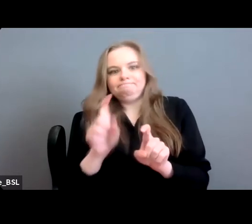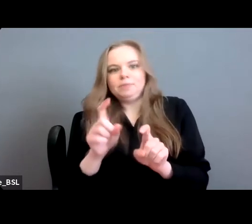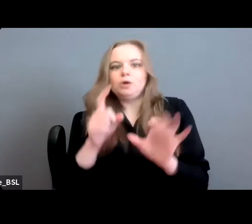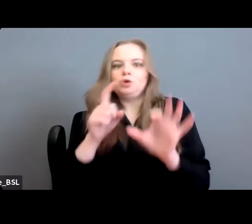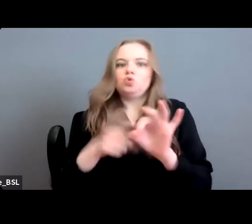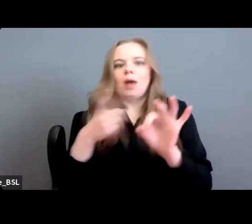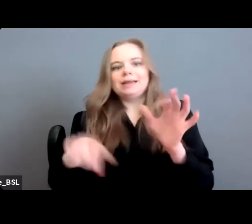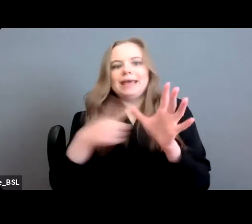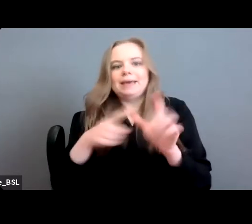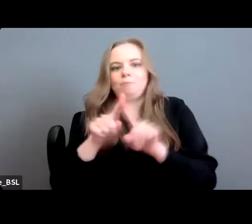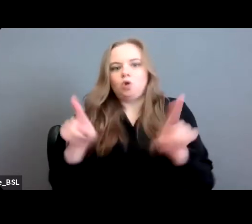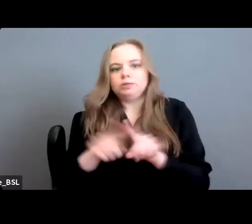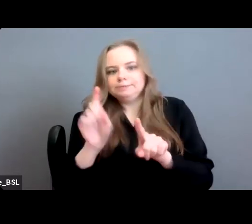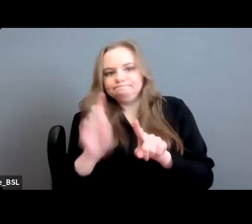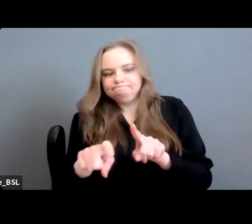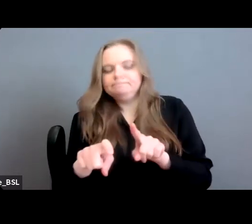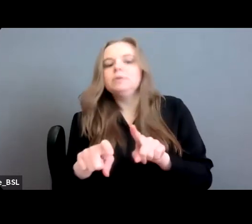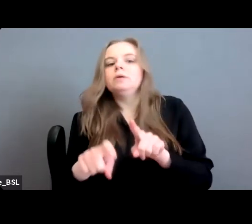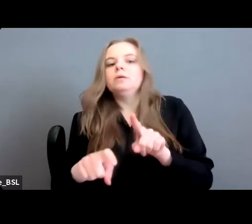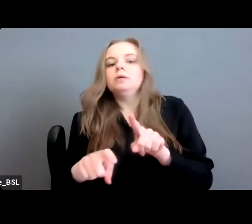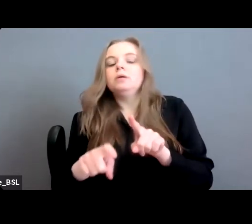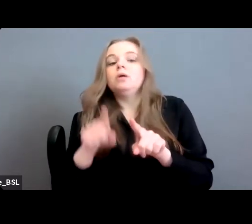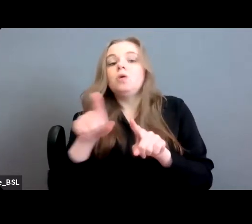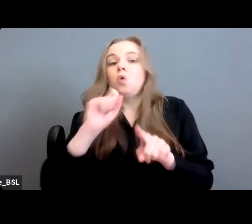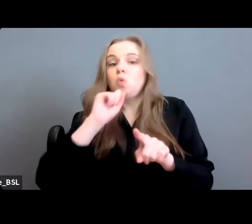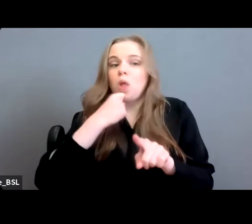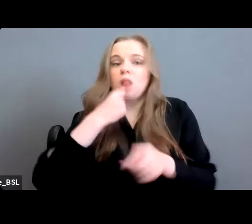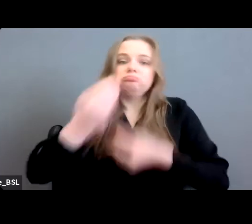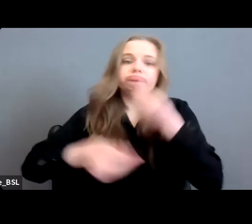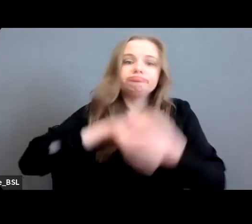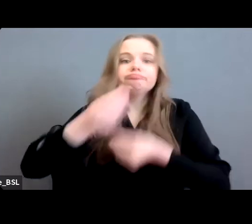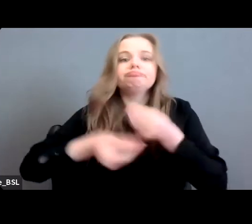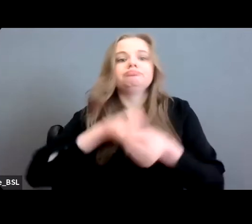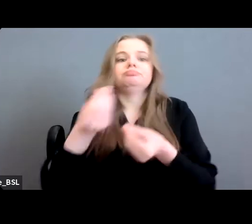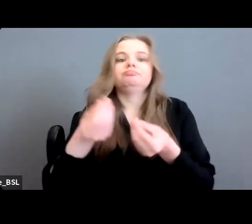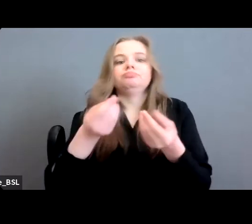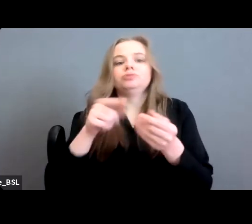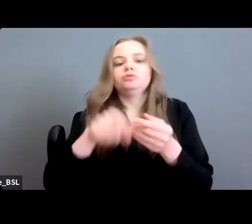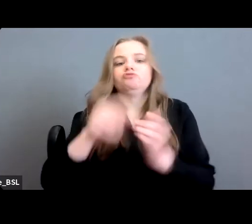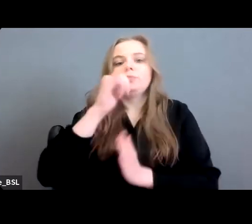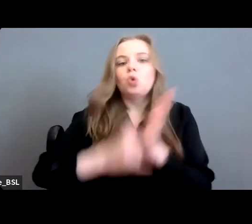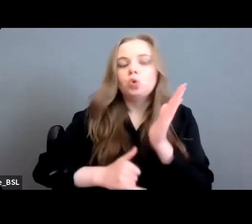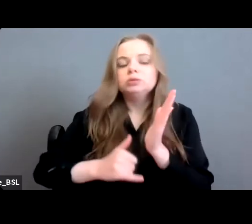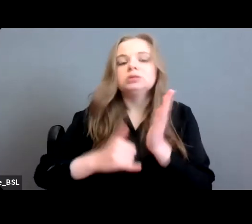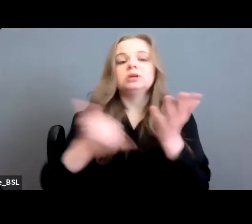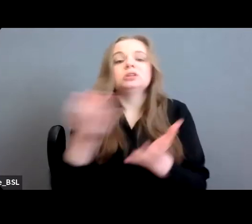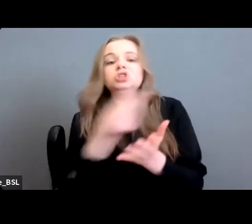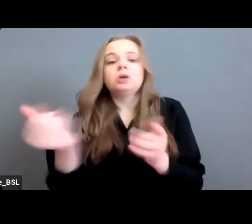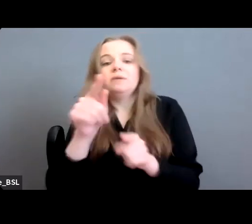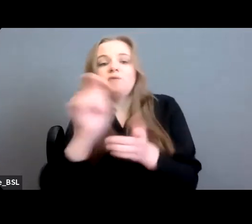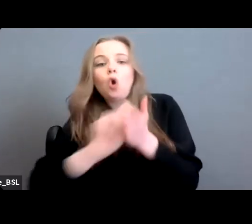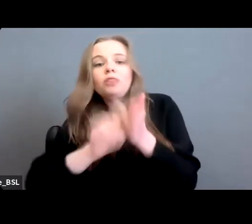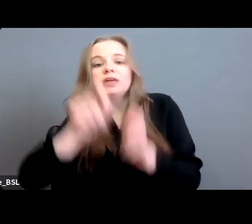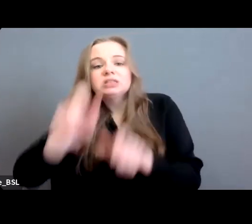bit of an overview of the report and hear from some of the authors and some of the contributors. And then we'll move on to kind